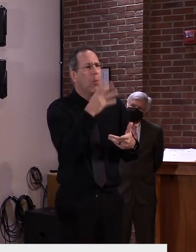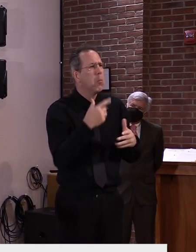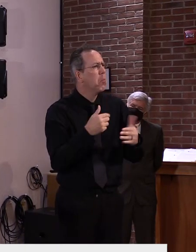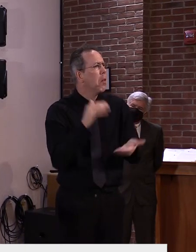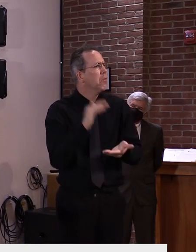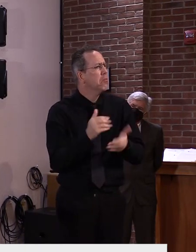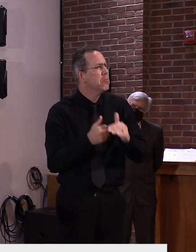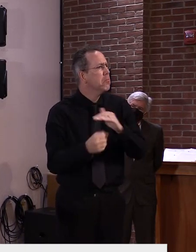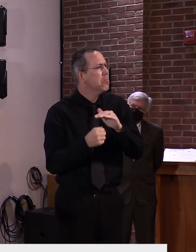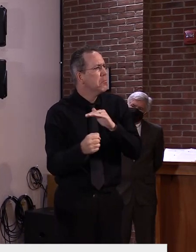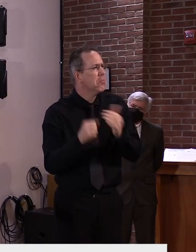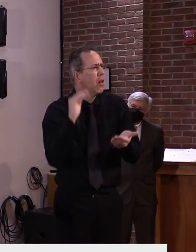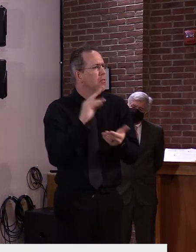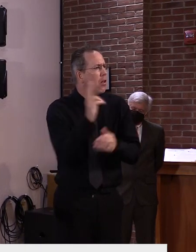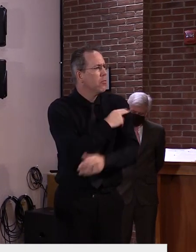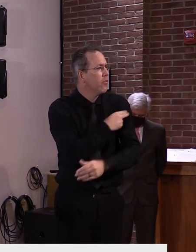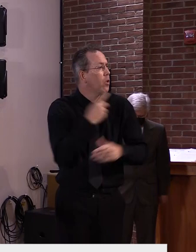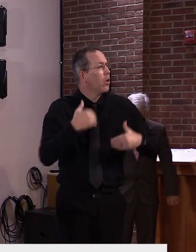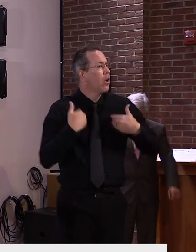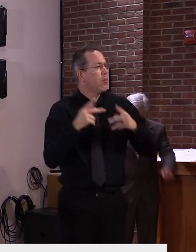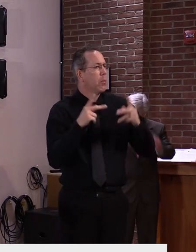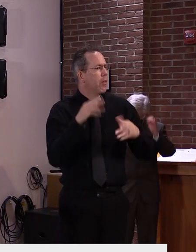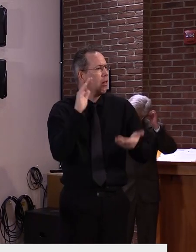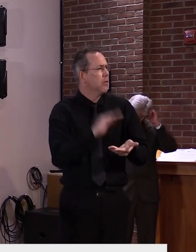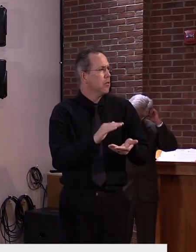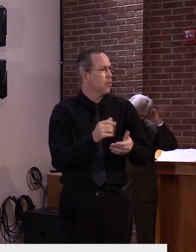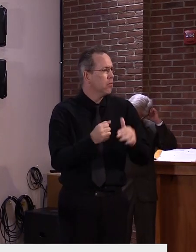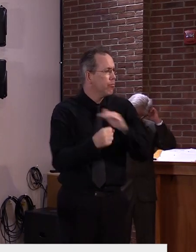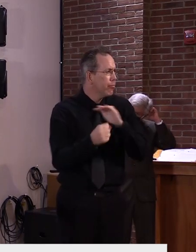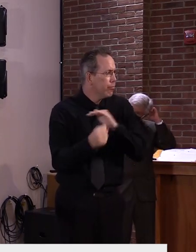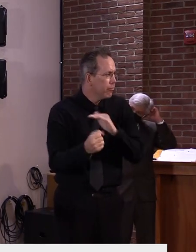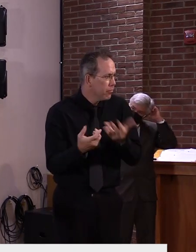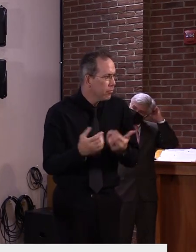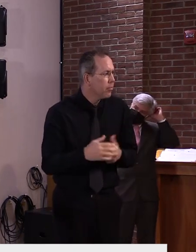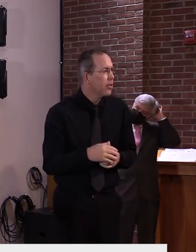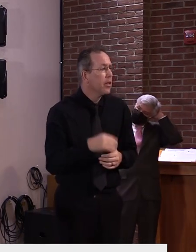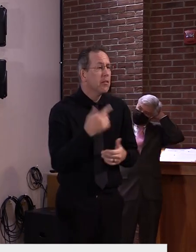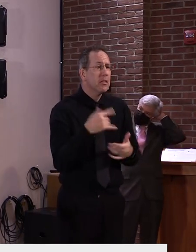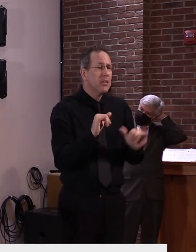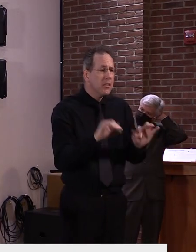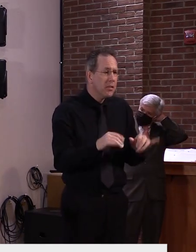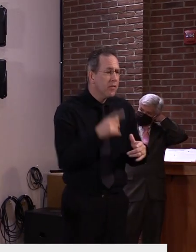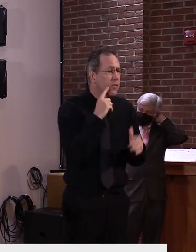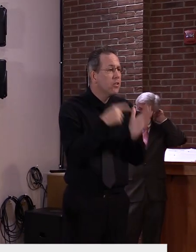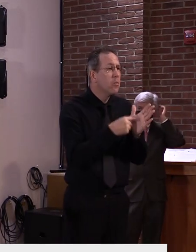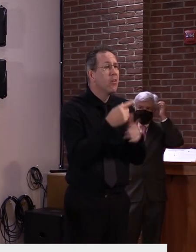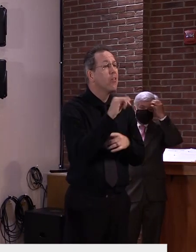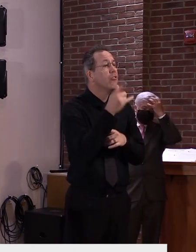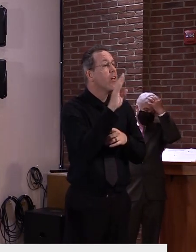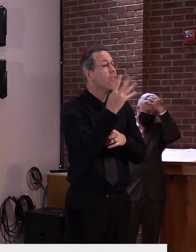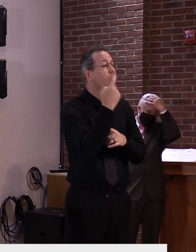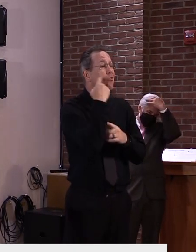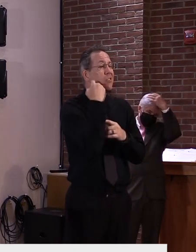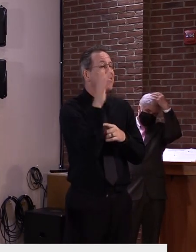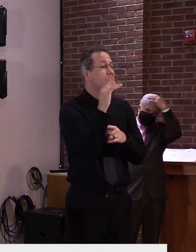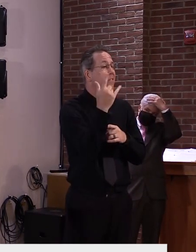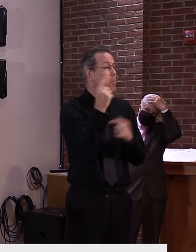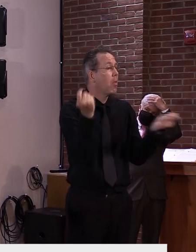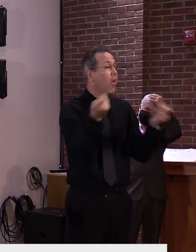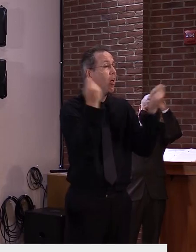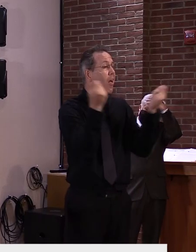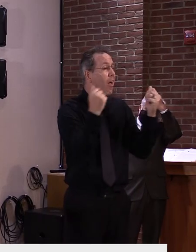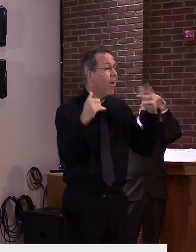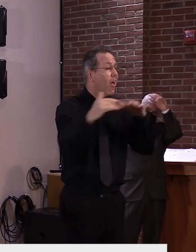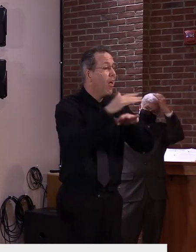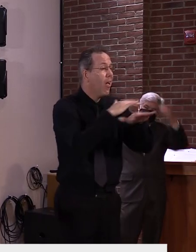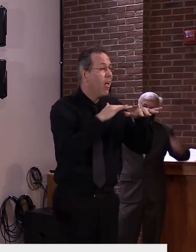that, we do know that, you know, if we look at July 4th as a major time frame, 2 weeks